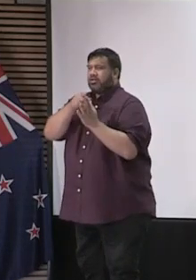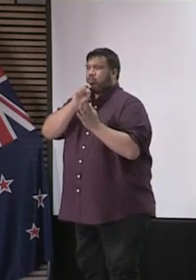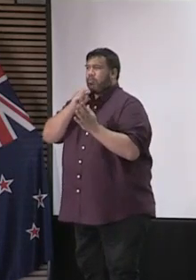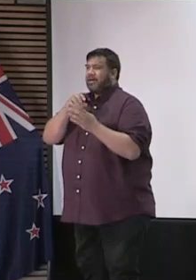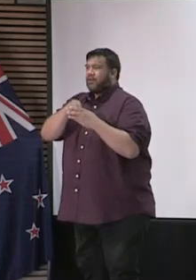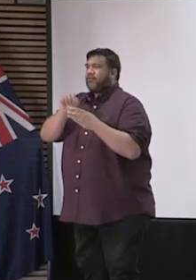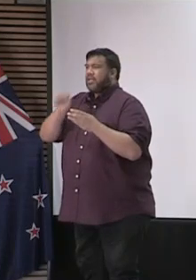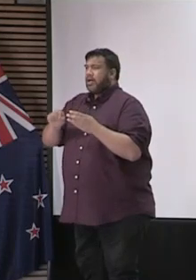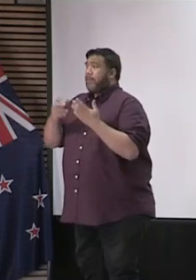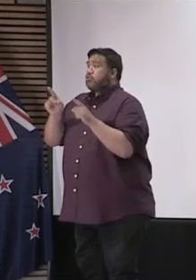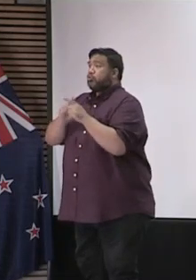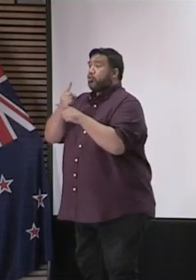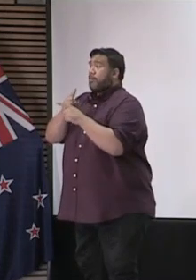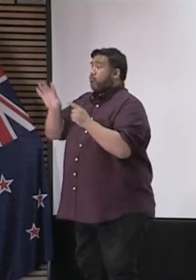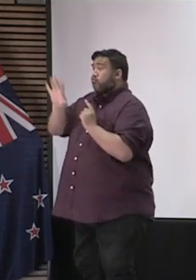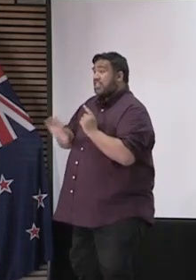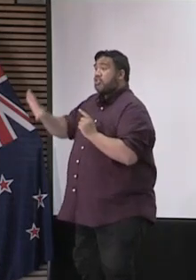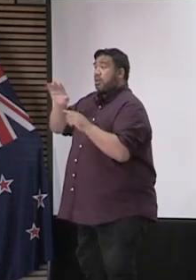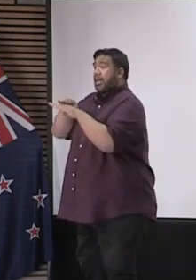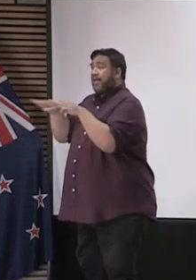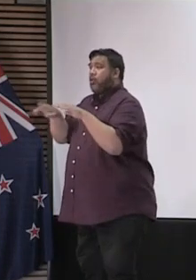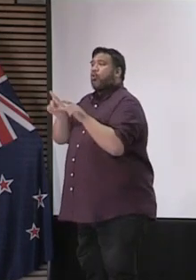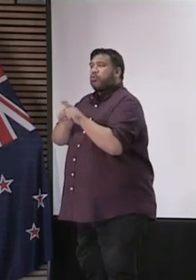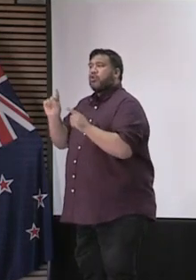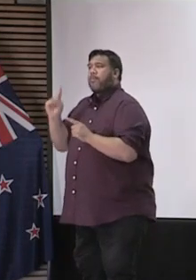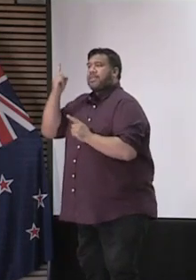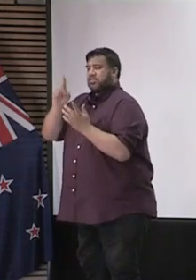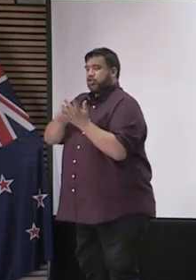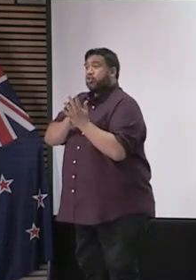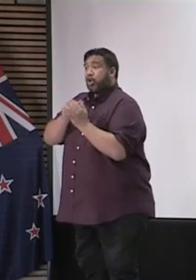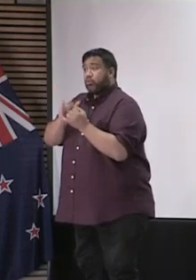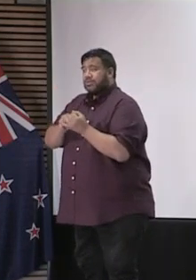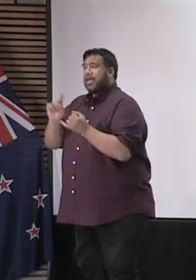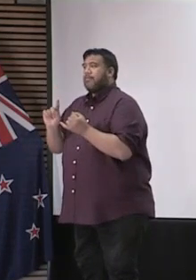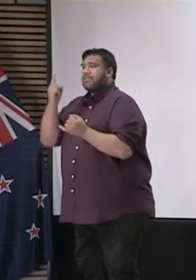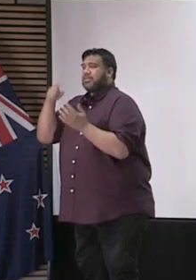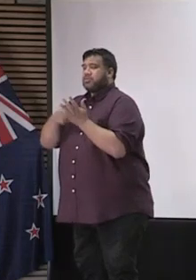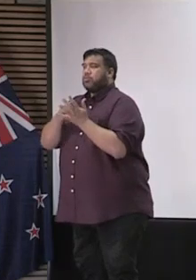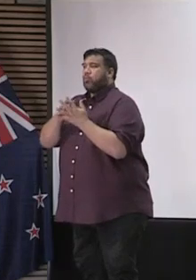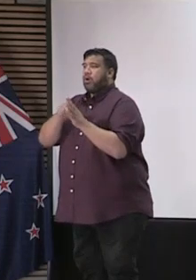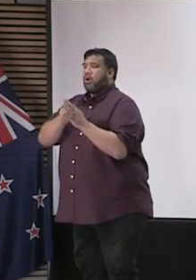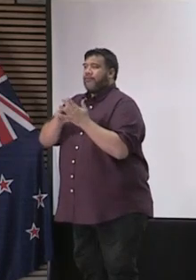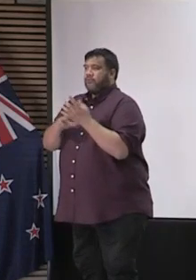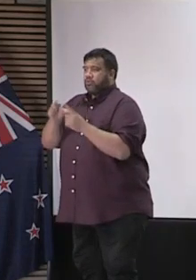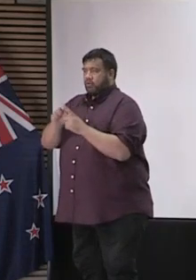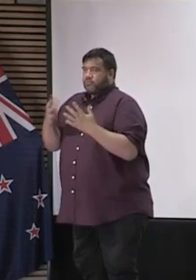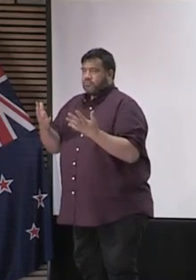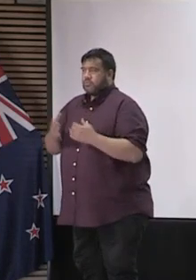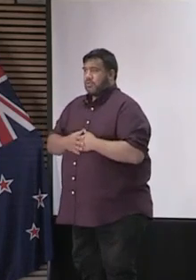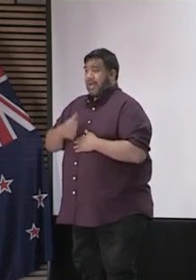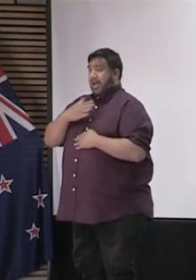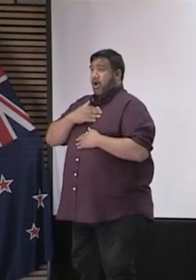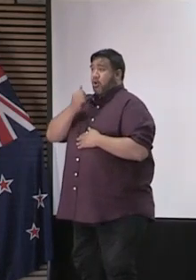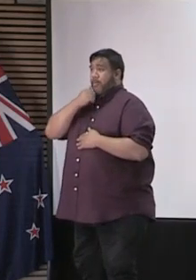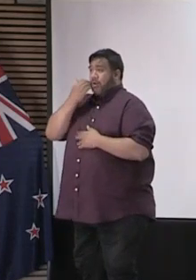regional economic development level, we've also been using Minister Jones and Minister Twyford. But our Māori caucus are very